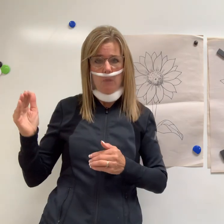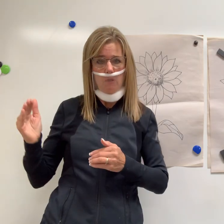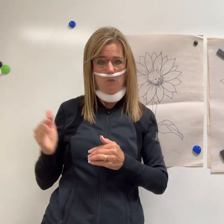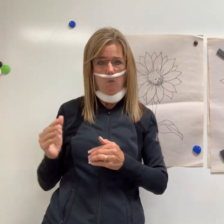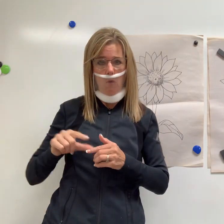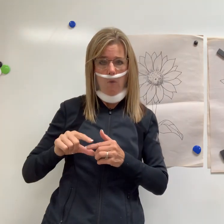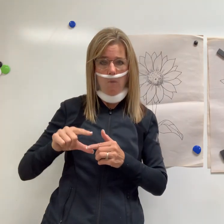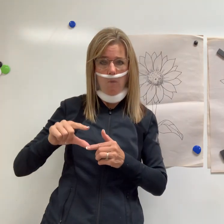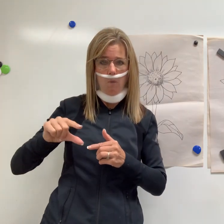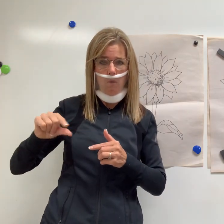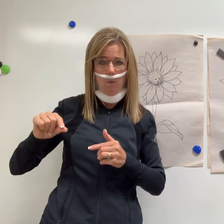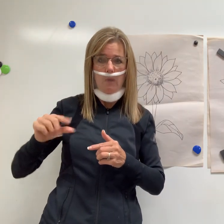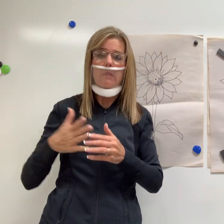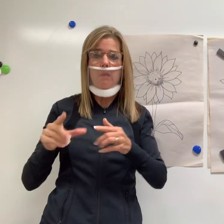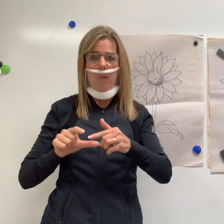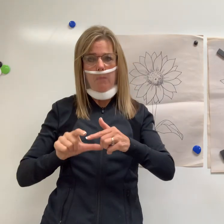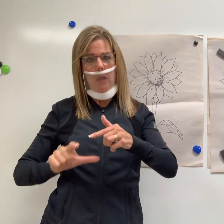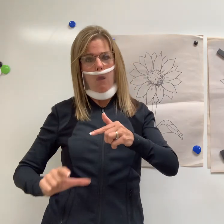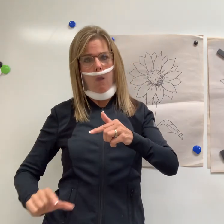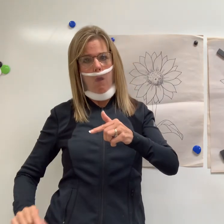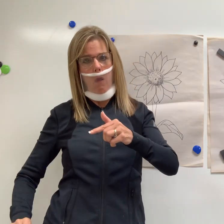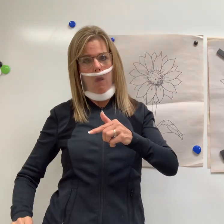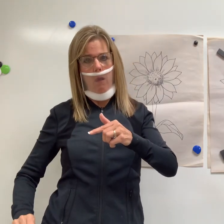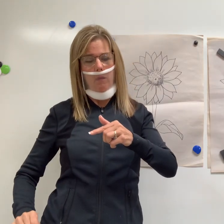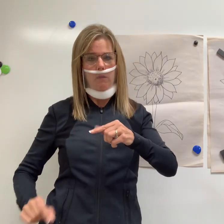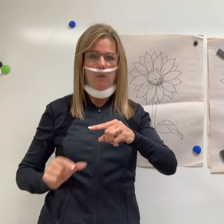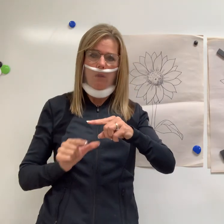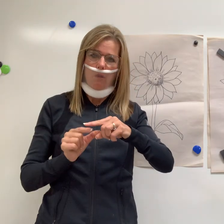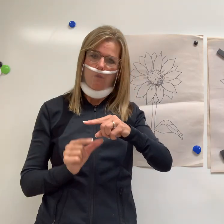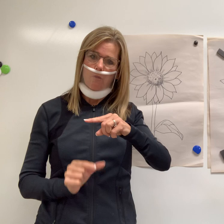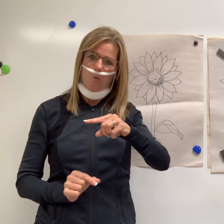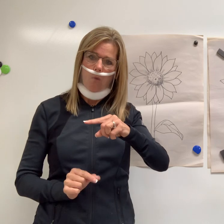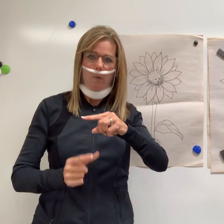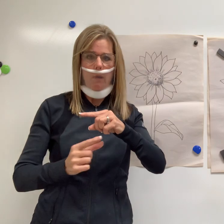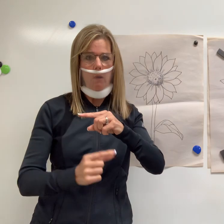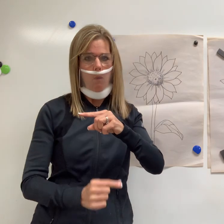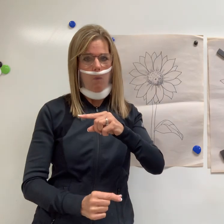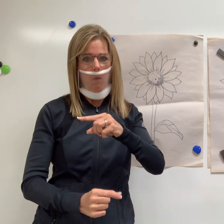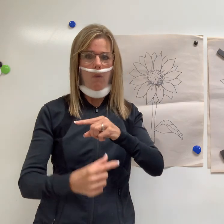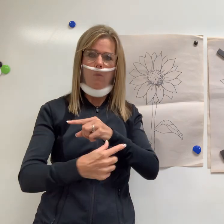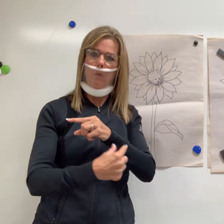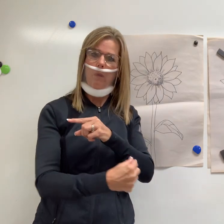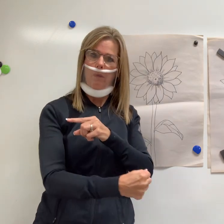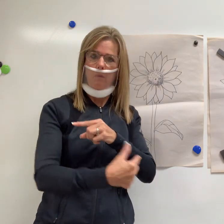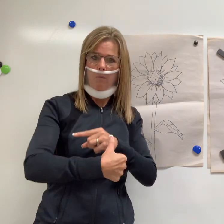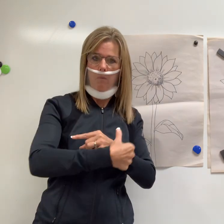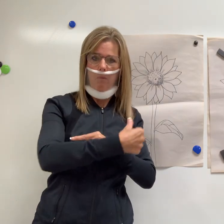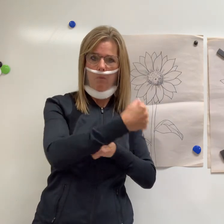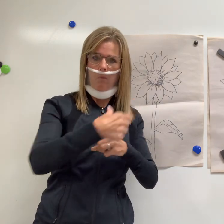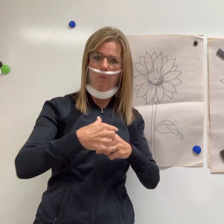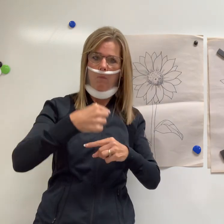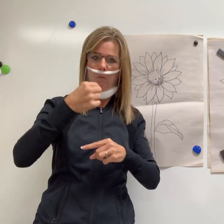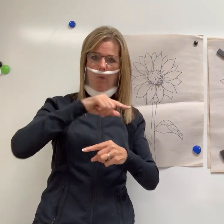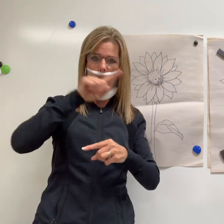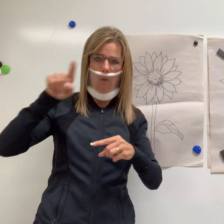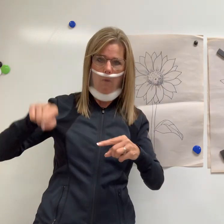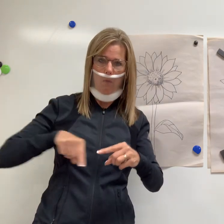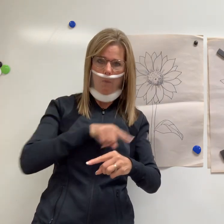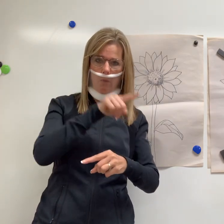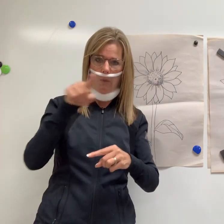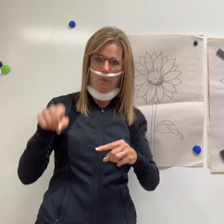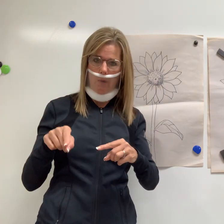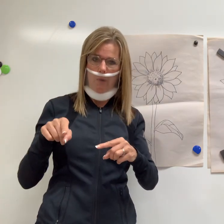shorter. You just go ahead and fill all the way around. Just gonna follow it all the way